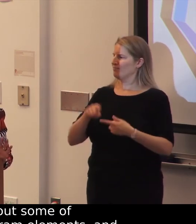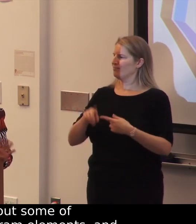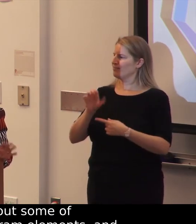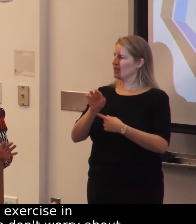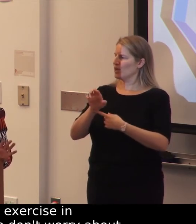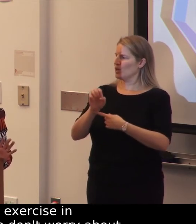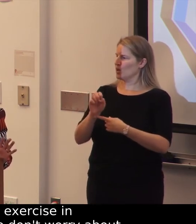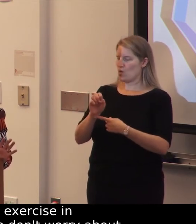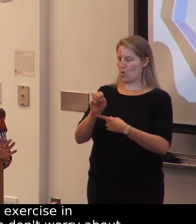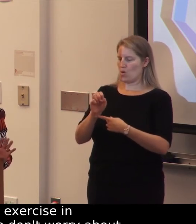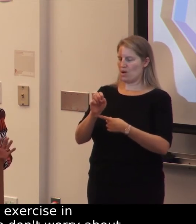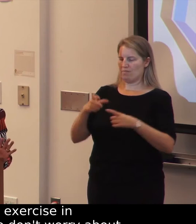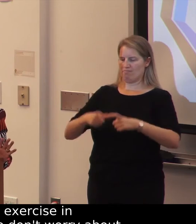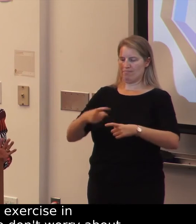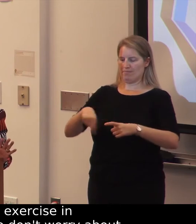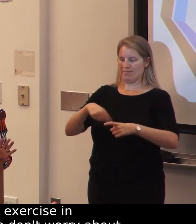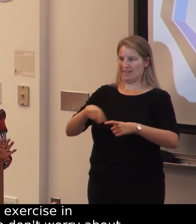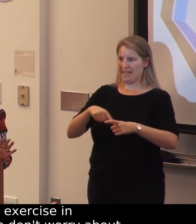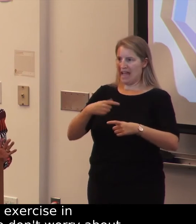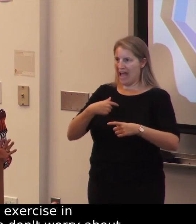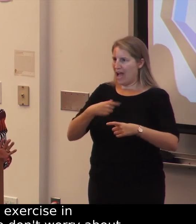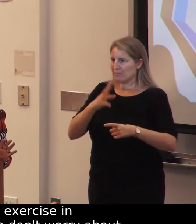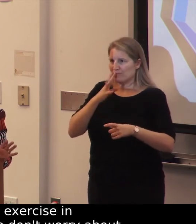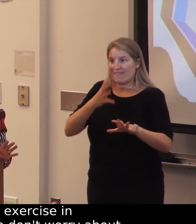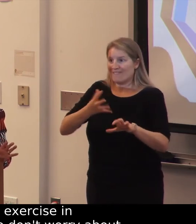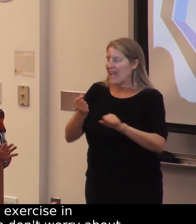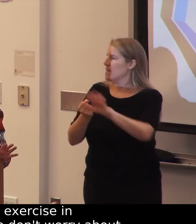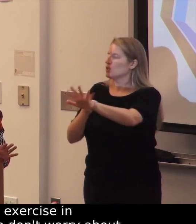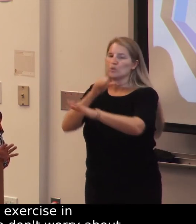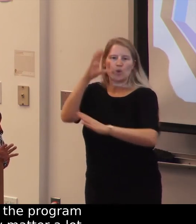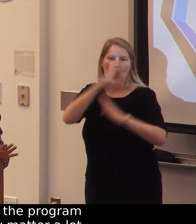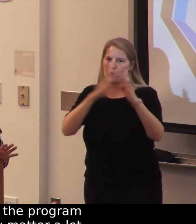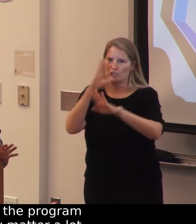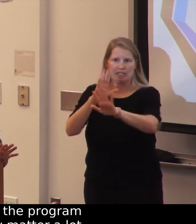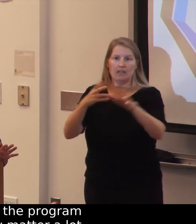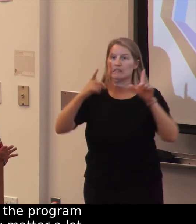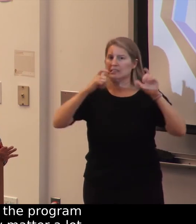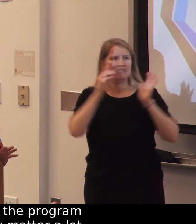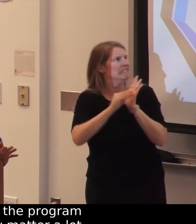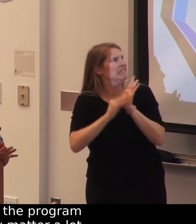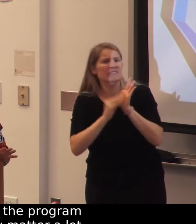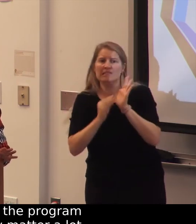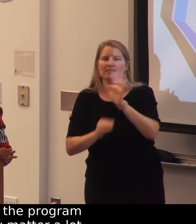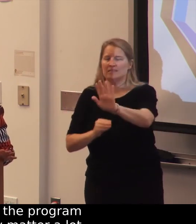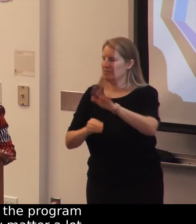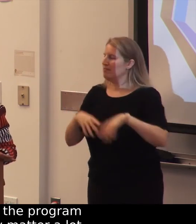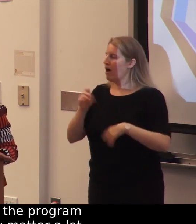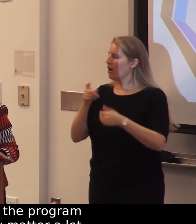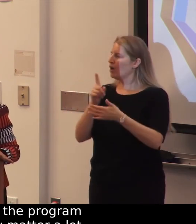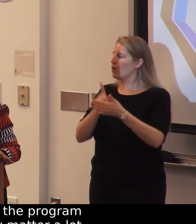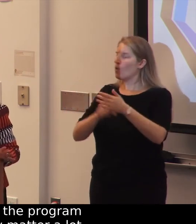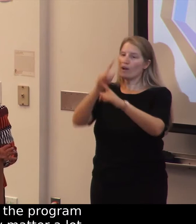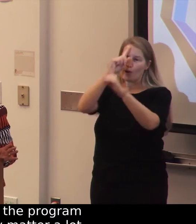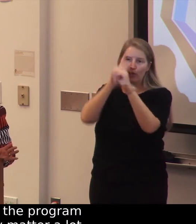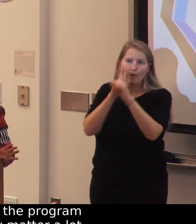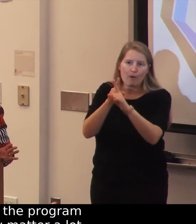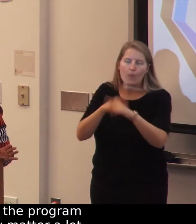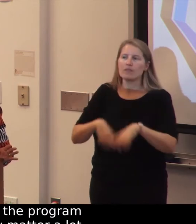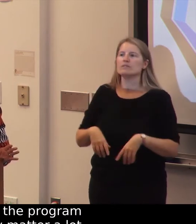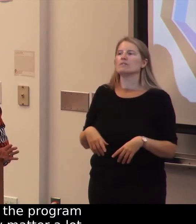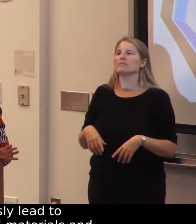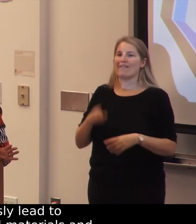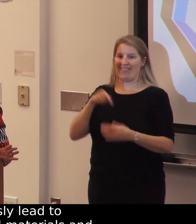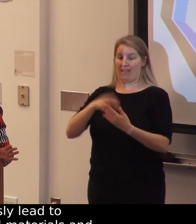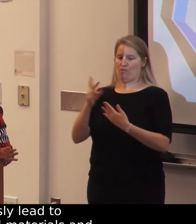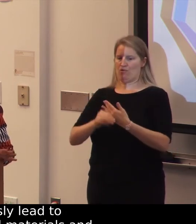and as I told you, this is exercise and speed reading, so don't worry about it, here it is. So things like the program goals, okay, really matter a